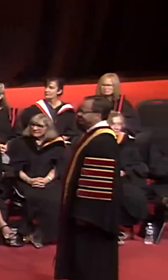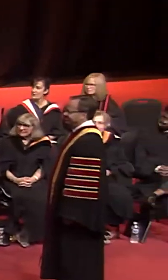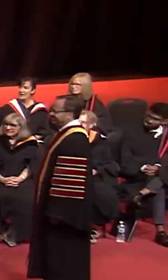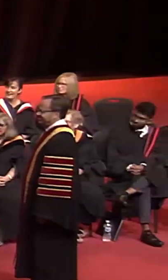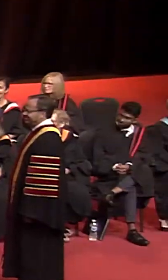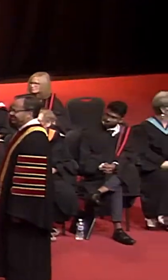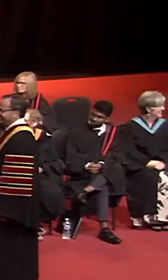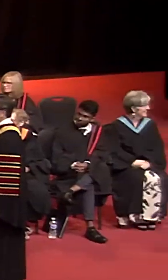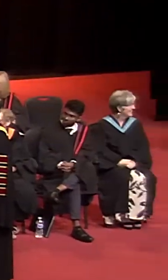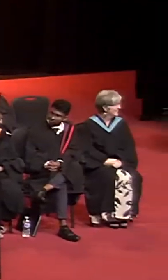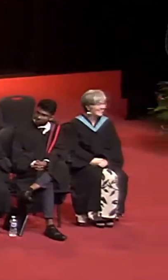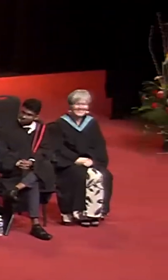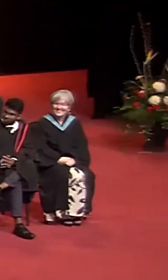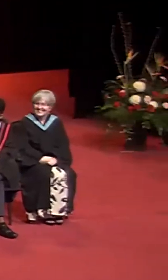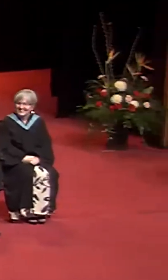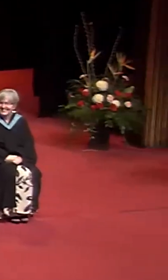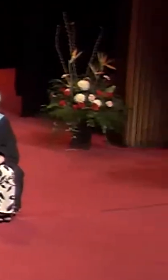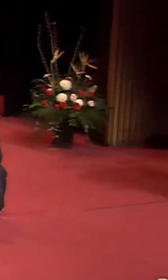Matthew Raymond.